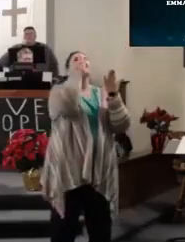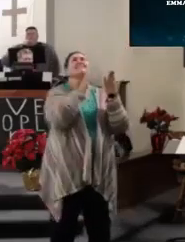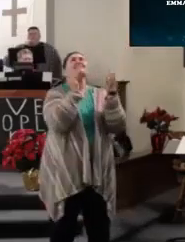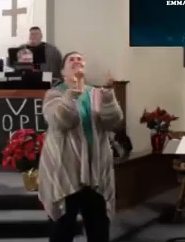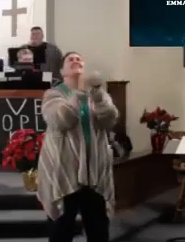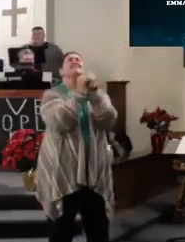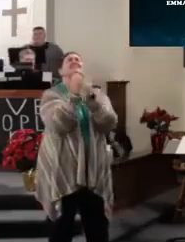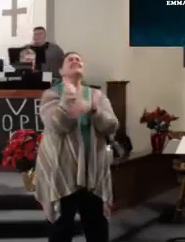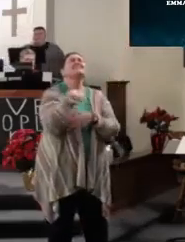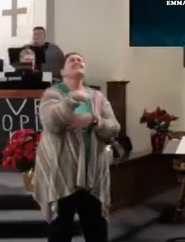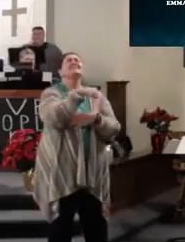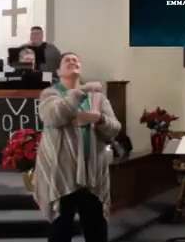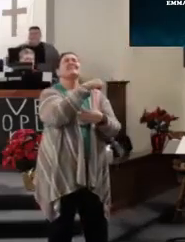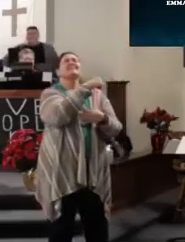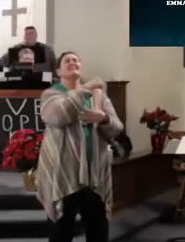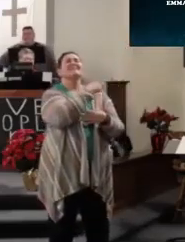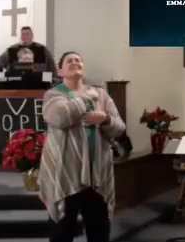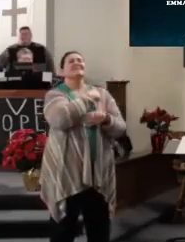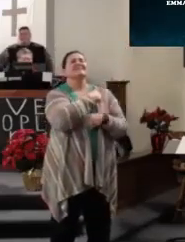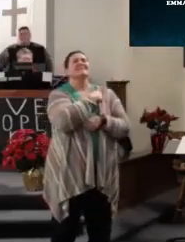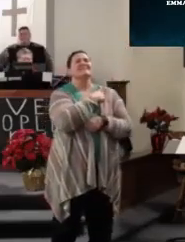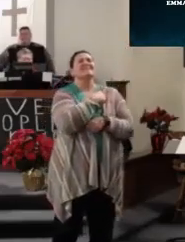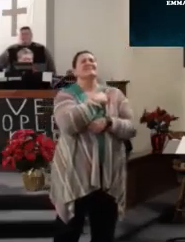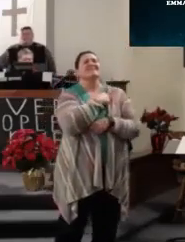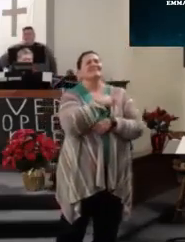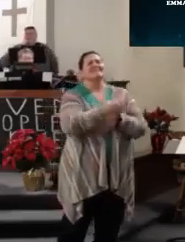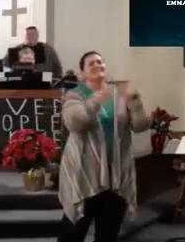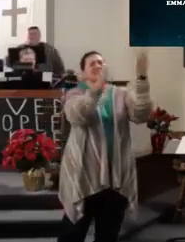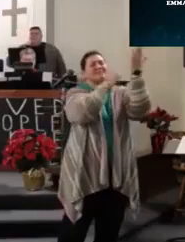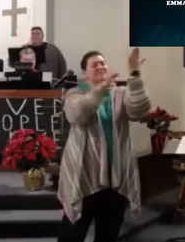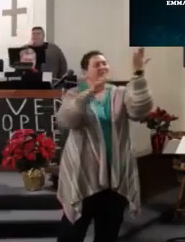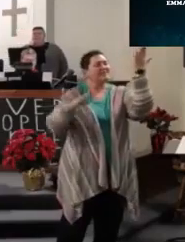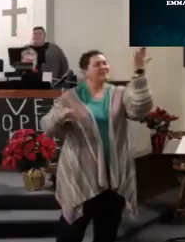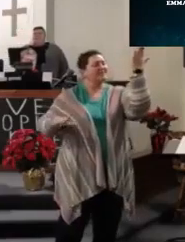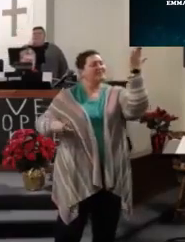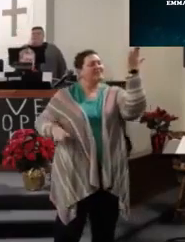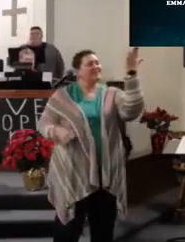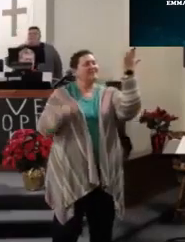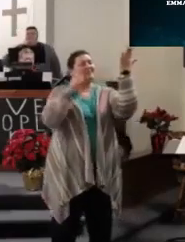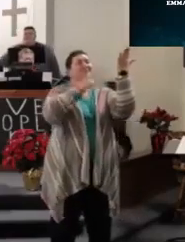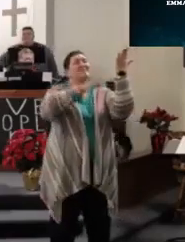Emmanuel, God with us.